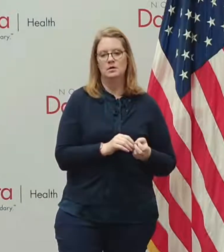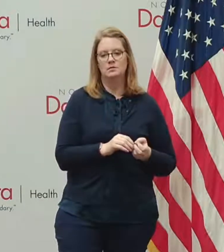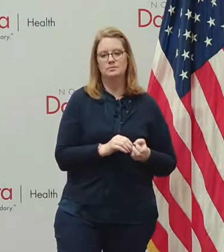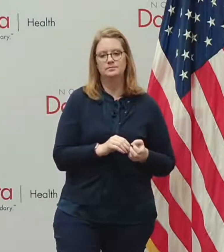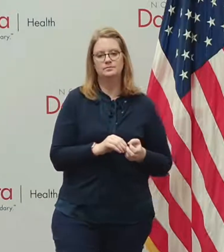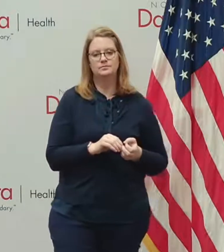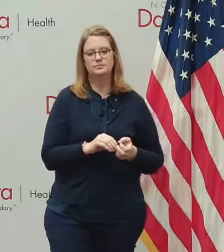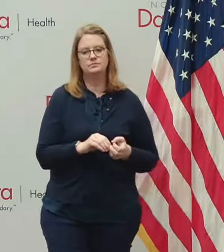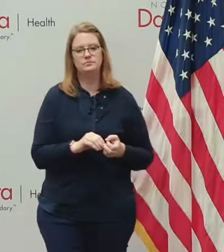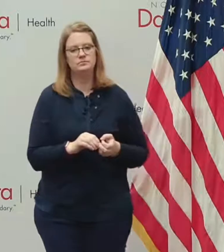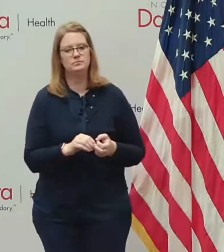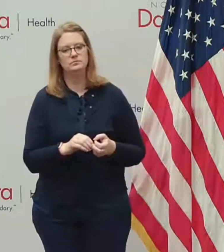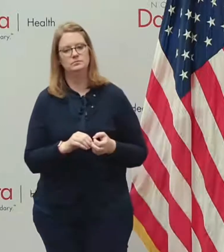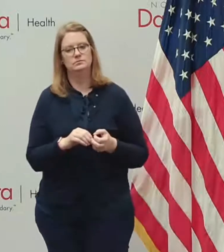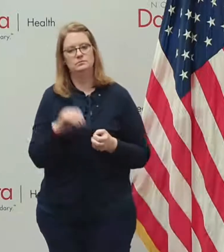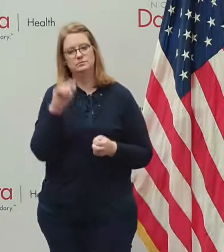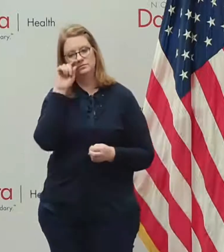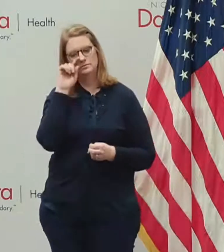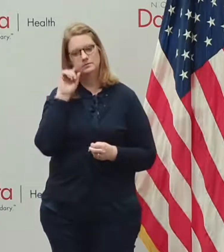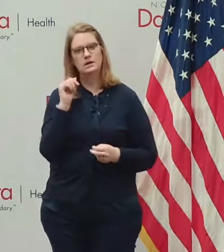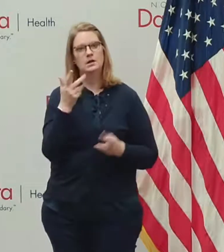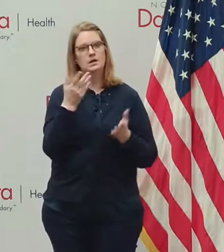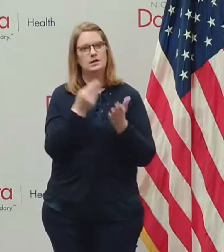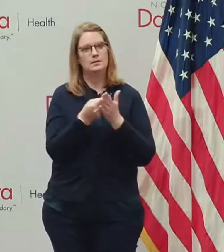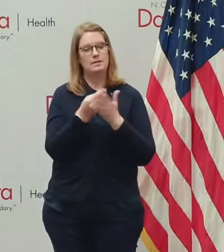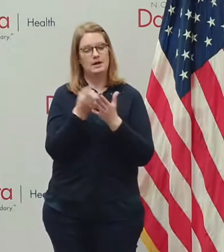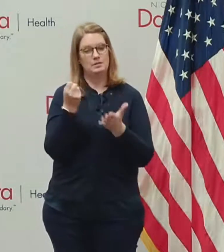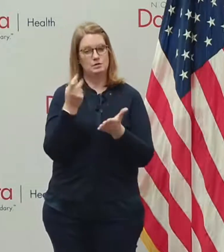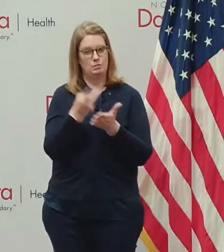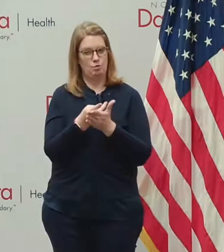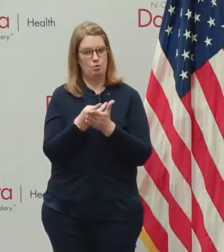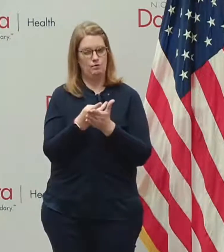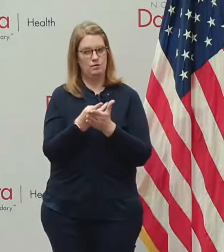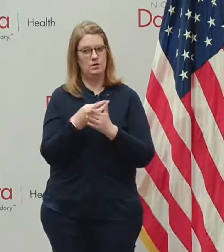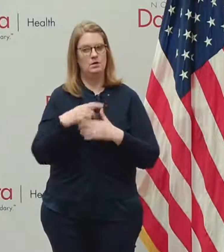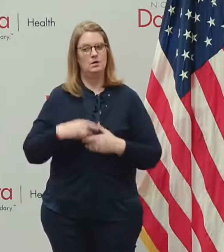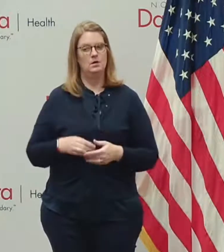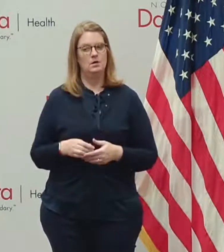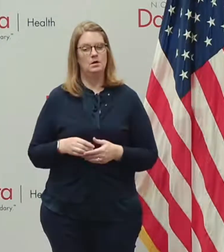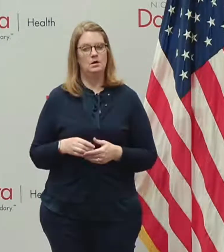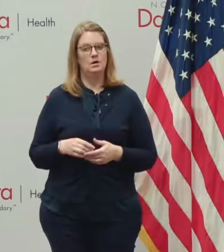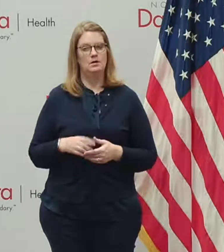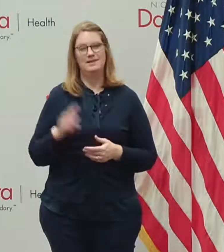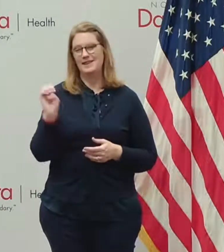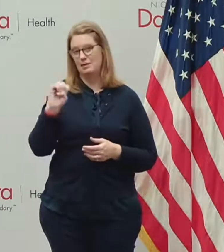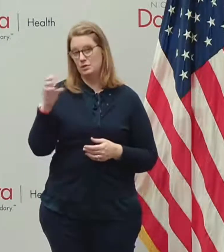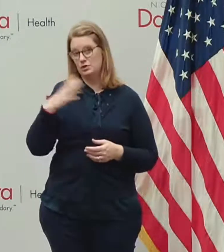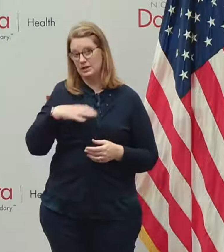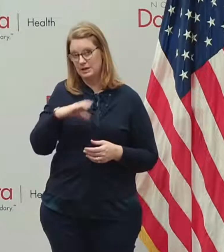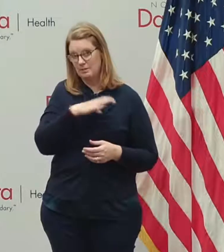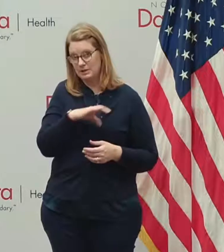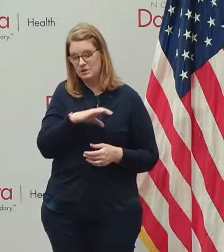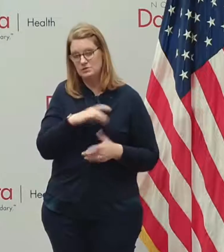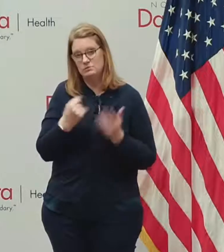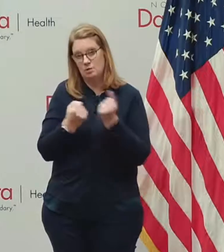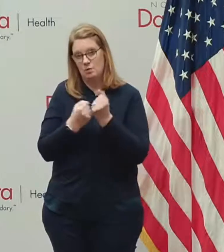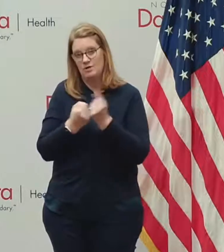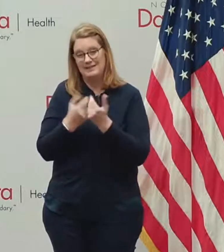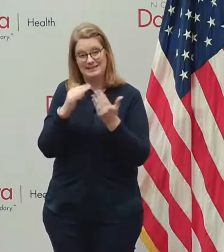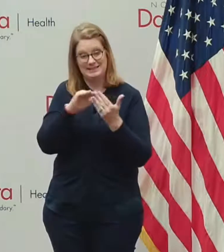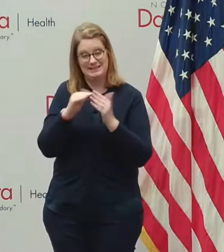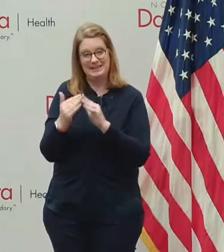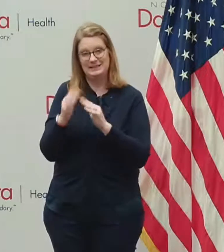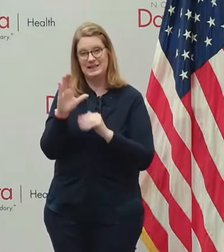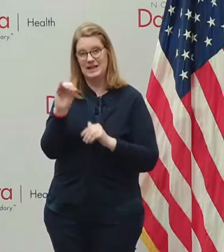quickly going through this thing on the money that was approved today, the Emergency Commission previously supported cities and